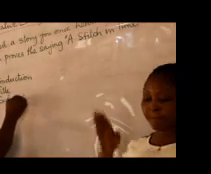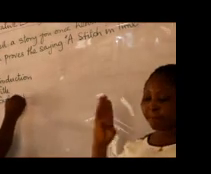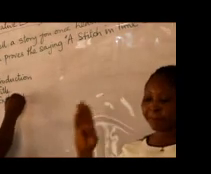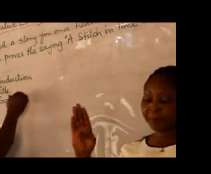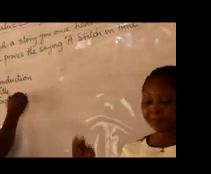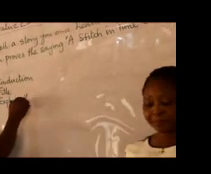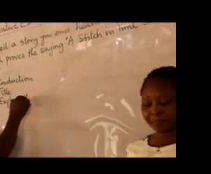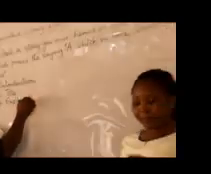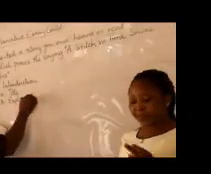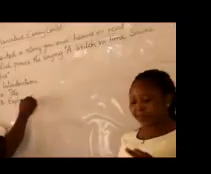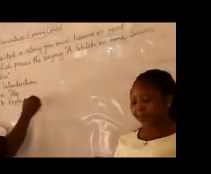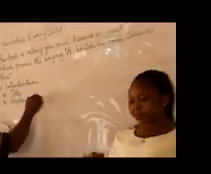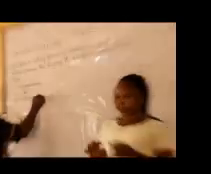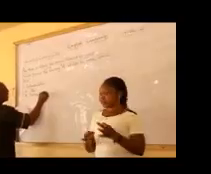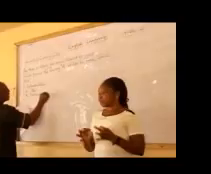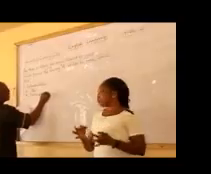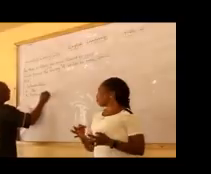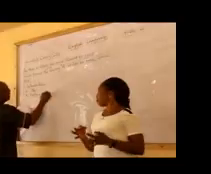the